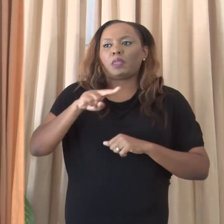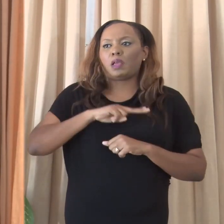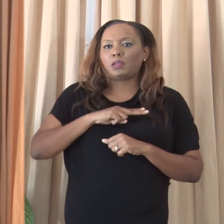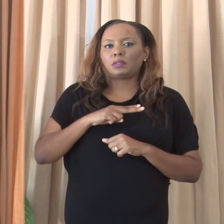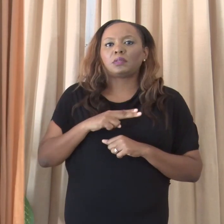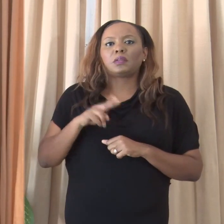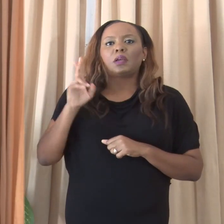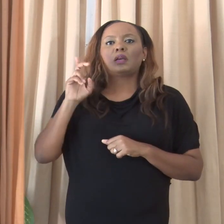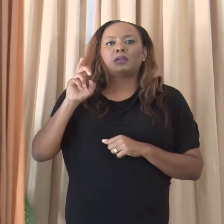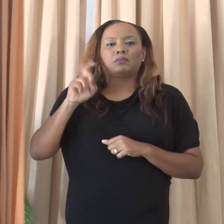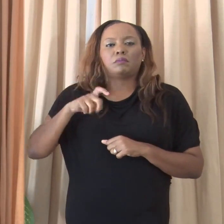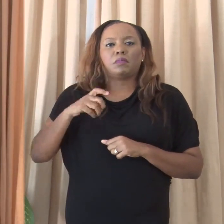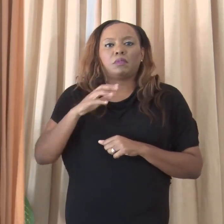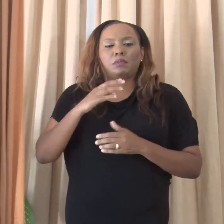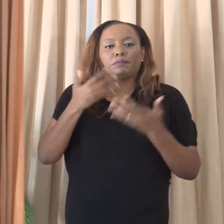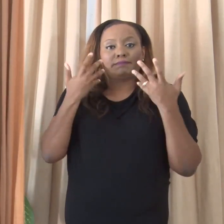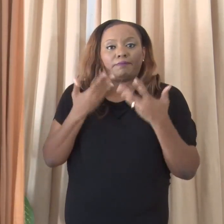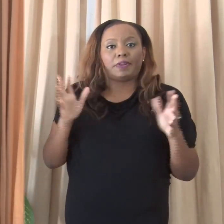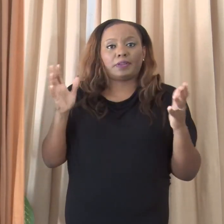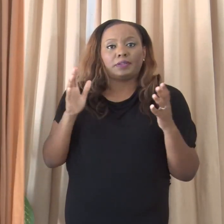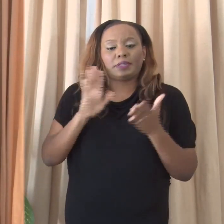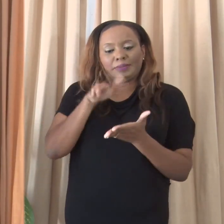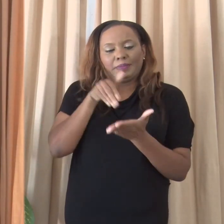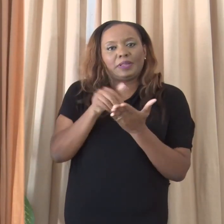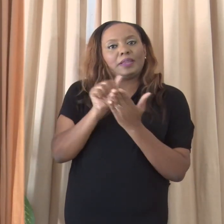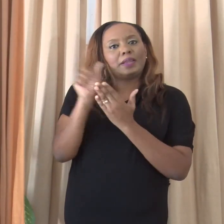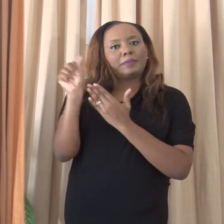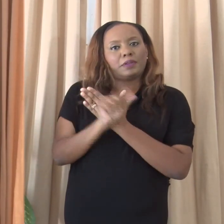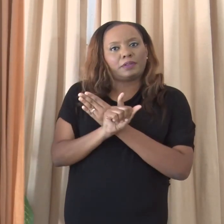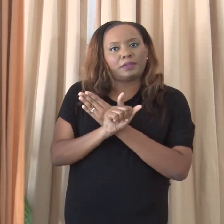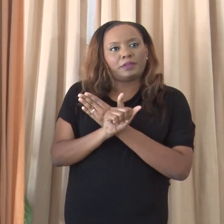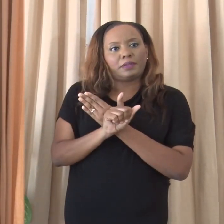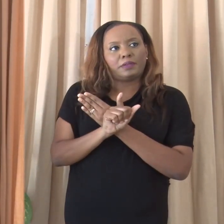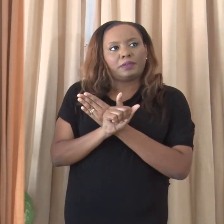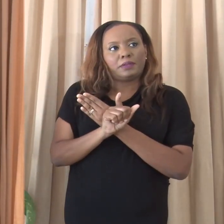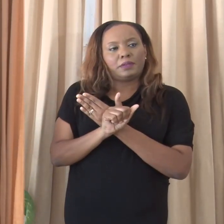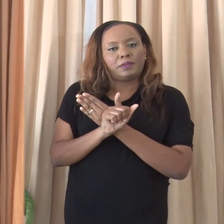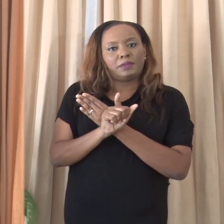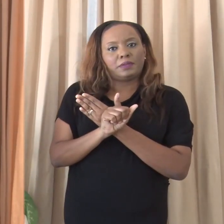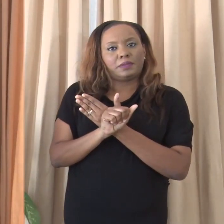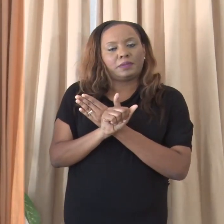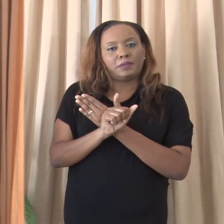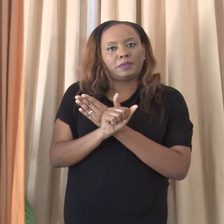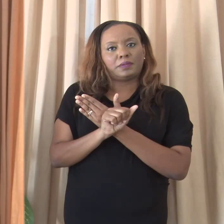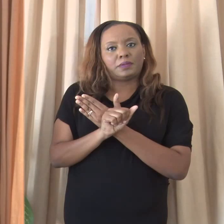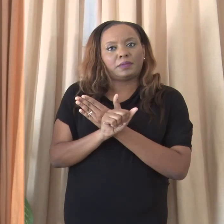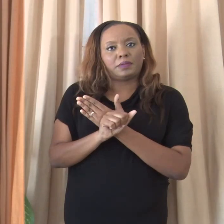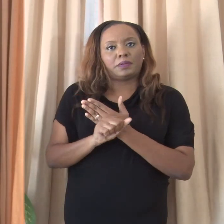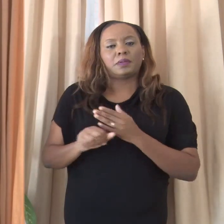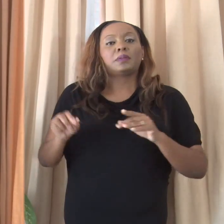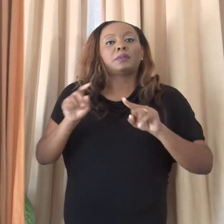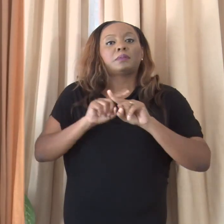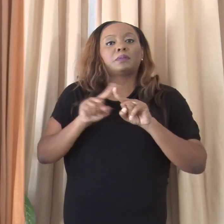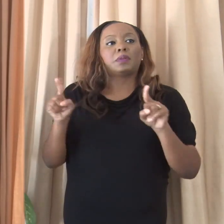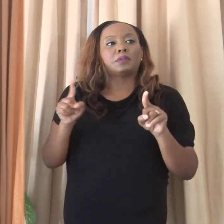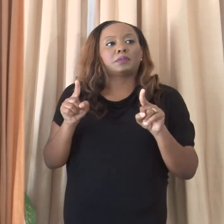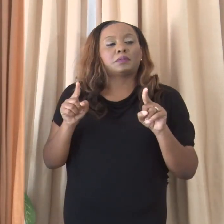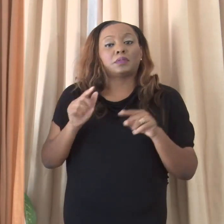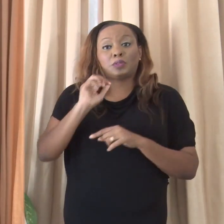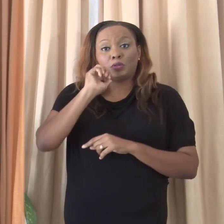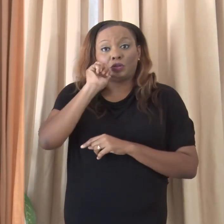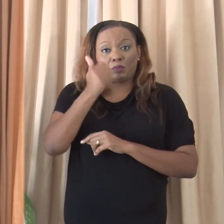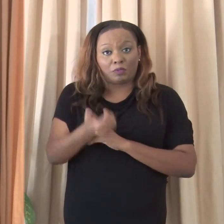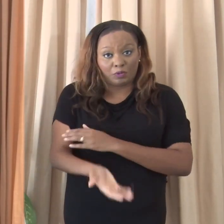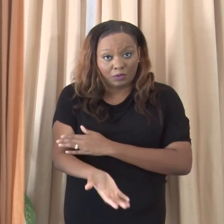scheduled to come to an end in the middle of April. As of the 23rd of March, which is